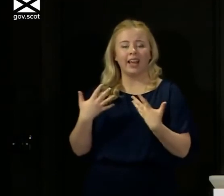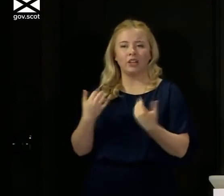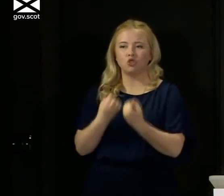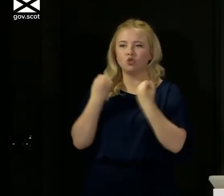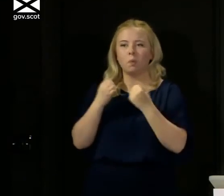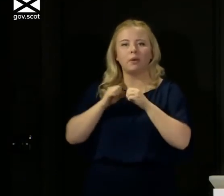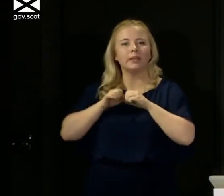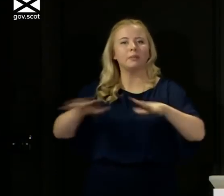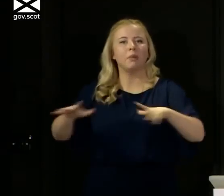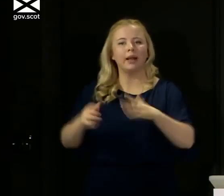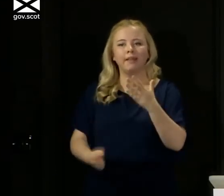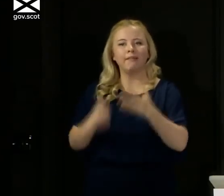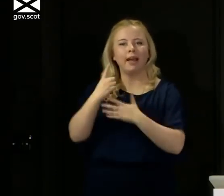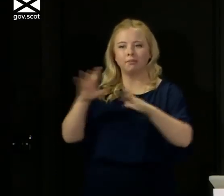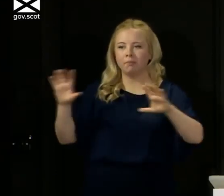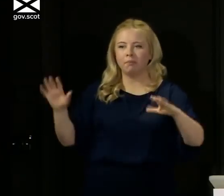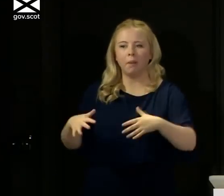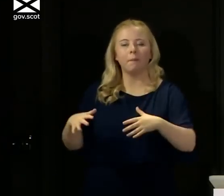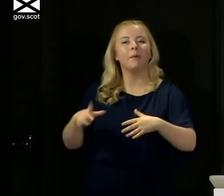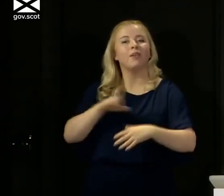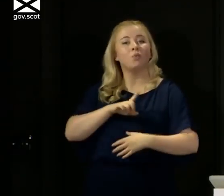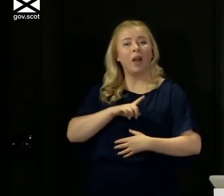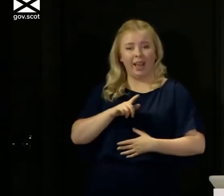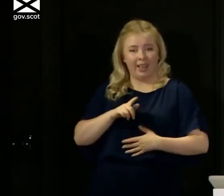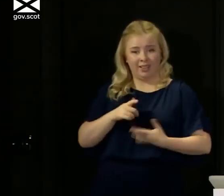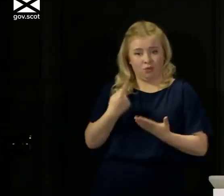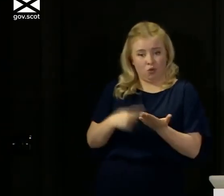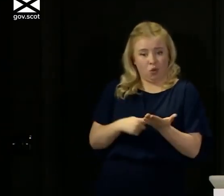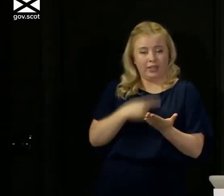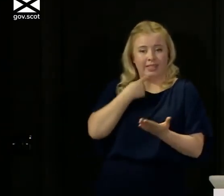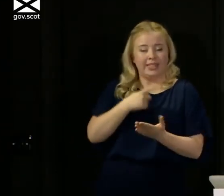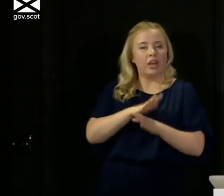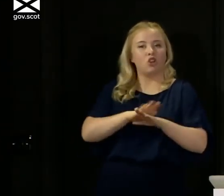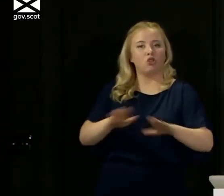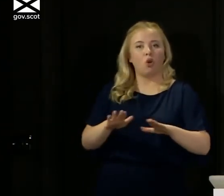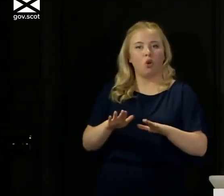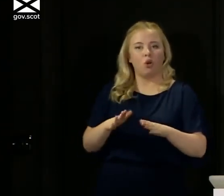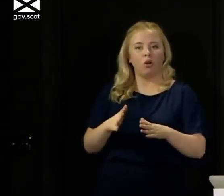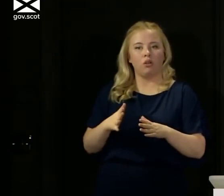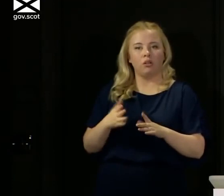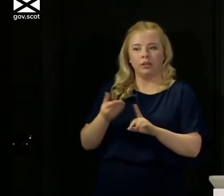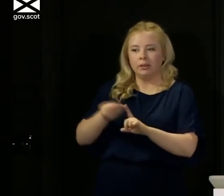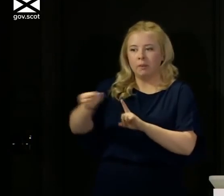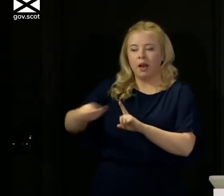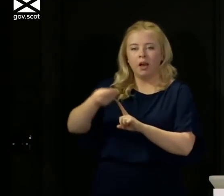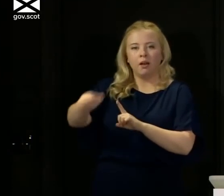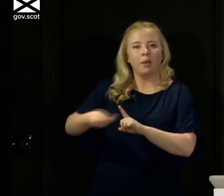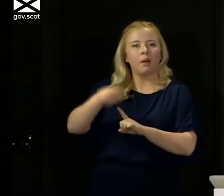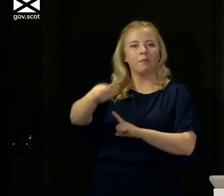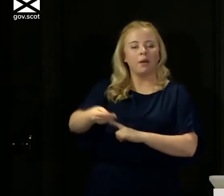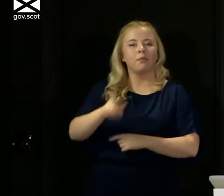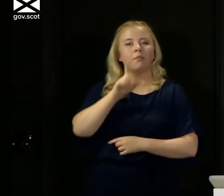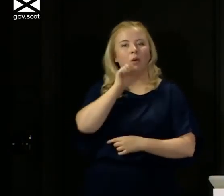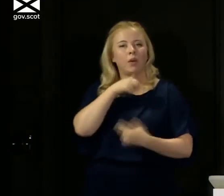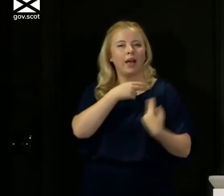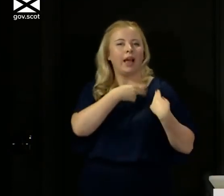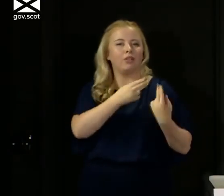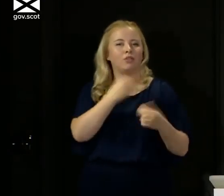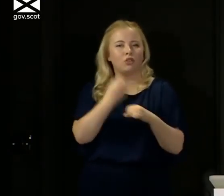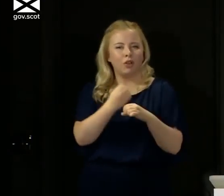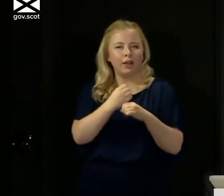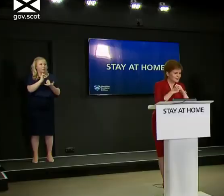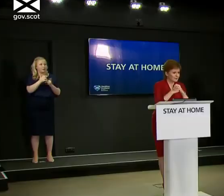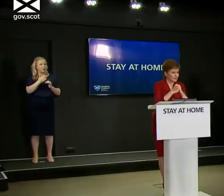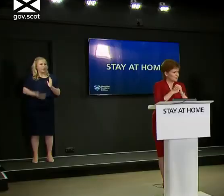what lockdown is for, to make sure that we're not giving the virus those opportunities to spread. But I'll hand over to Gregor, maybe